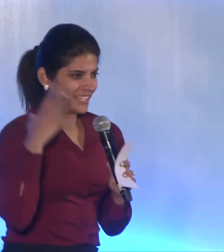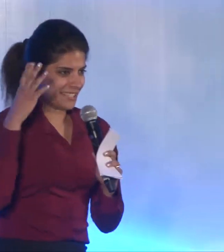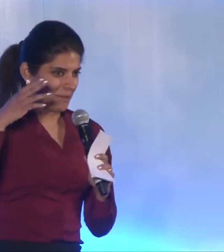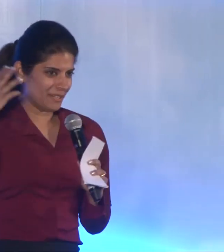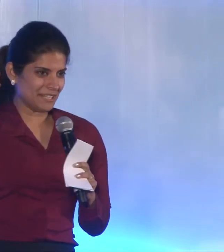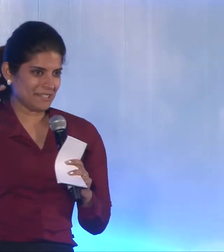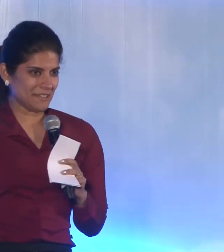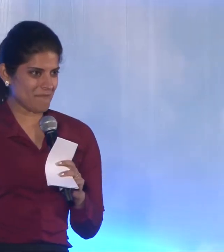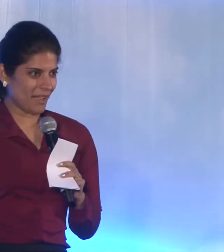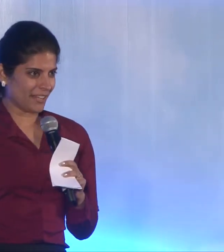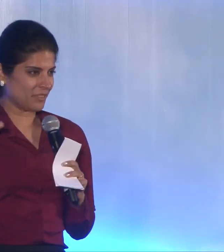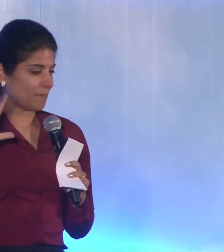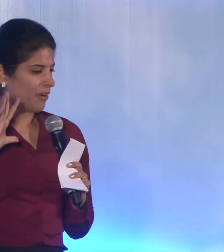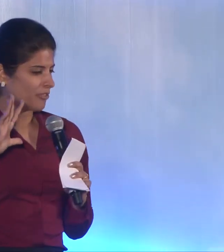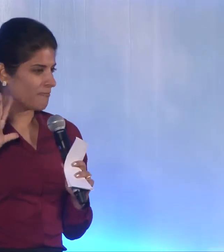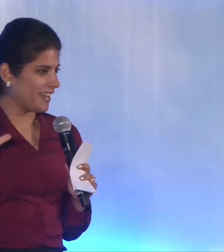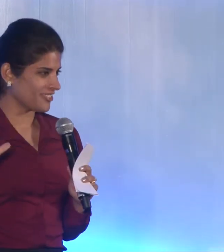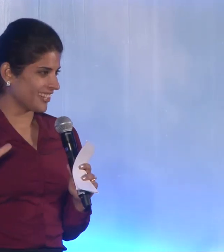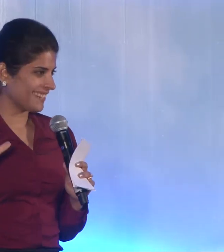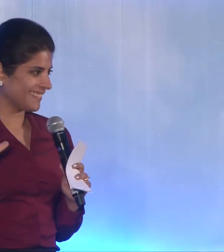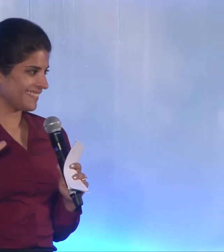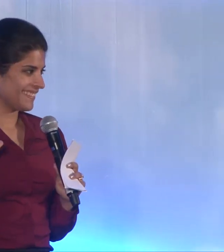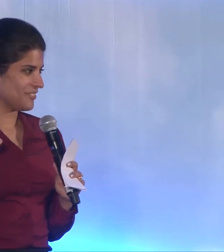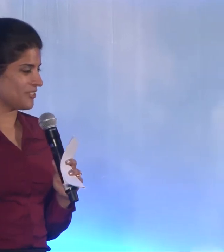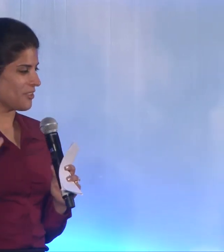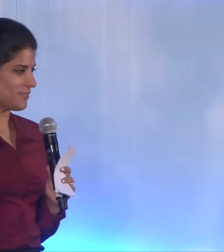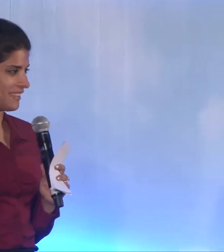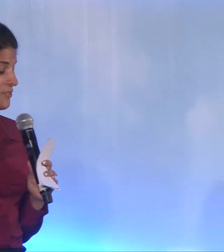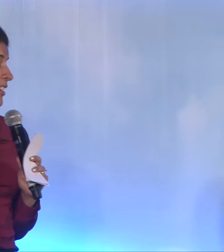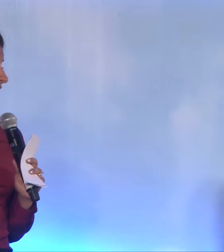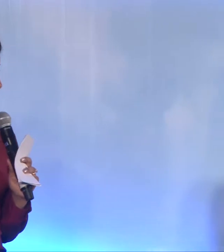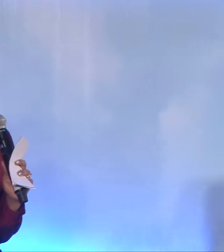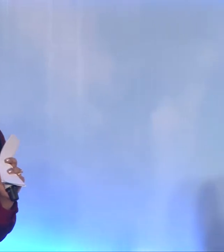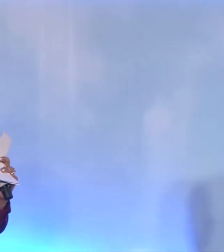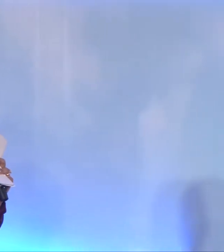you can treat disabilities in mind with the power of magic?